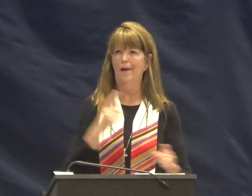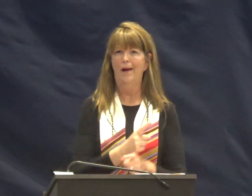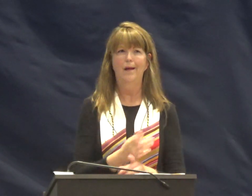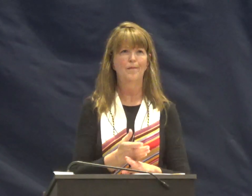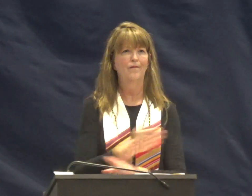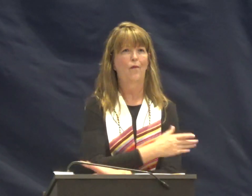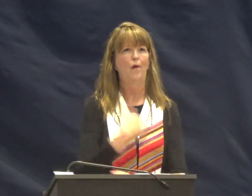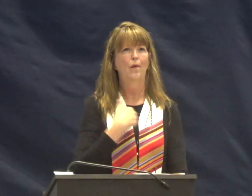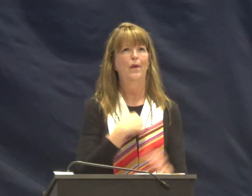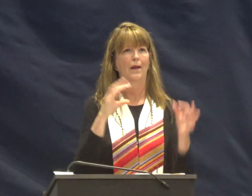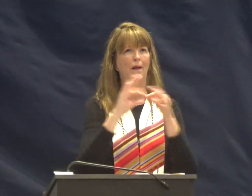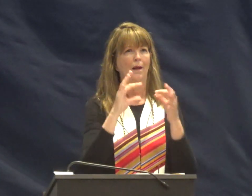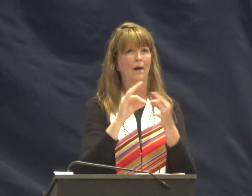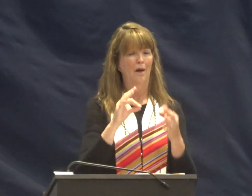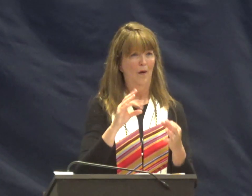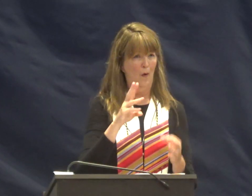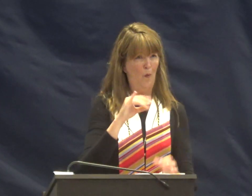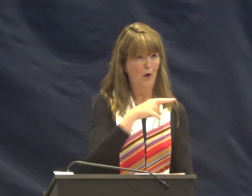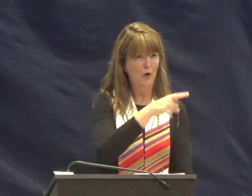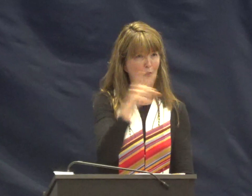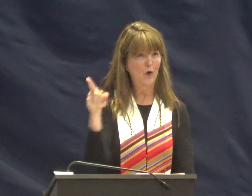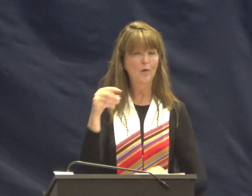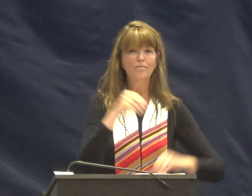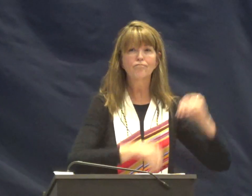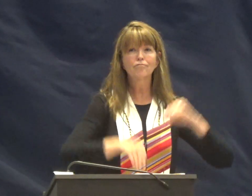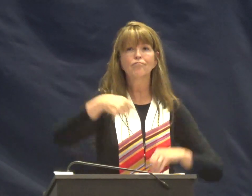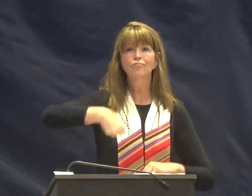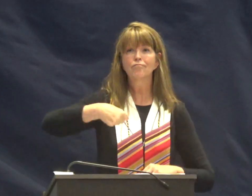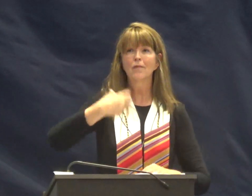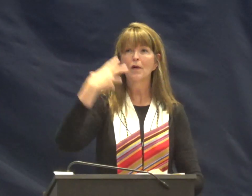it. Before we can even get the words out.